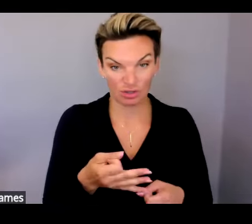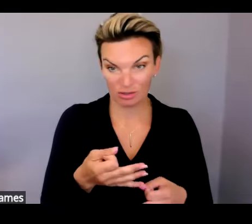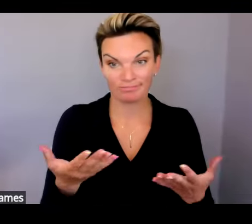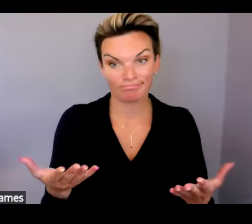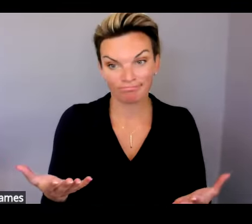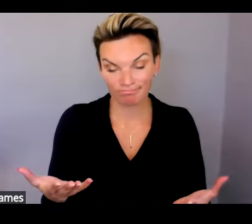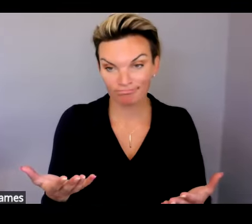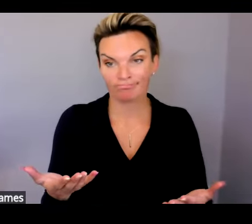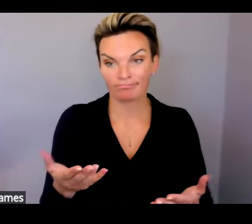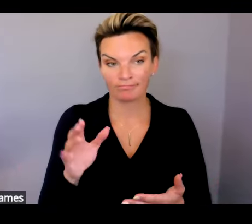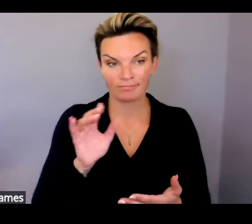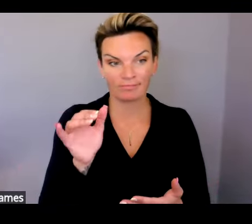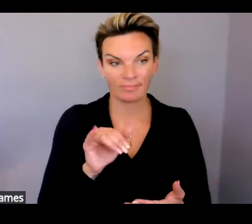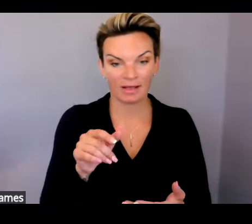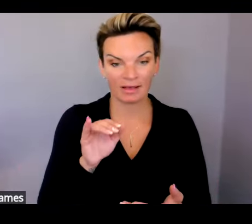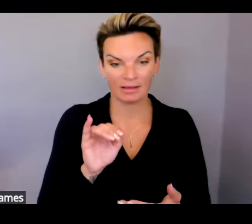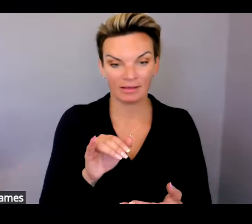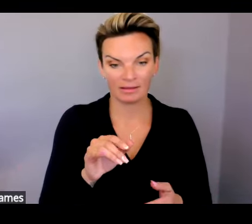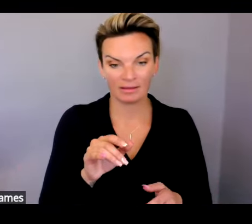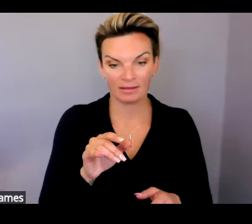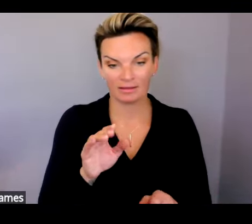Sort of like the burden shifts.